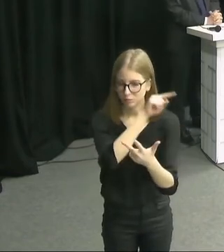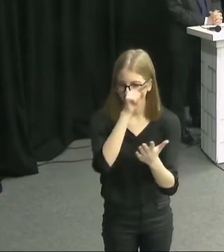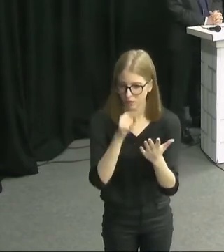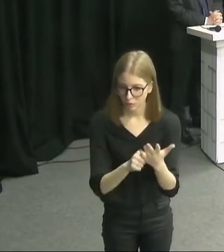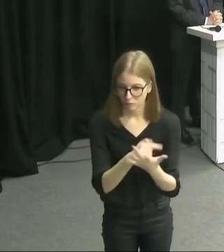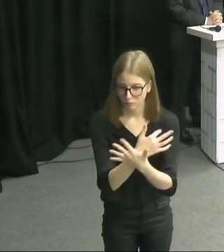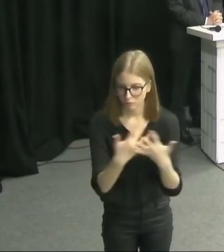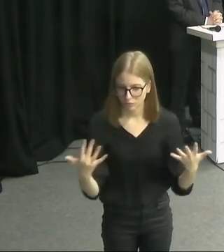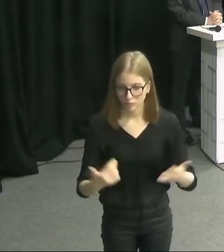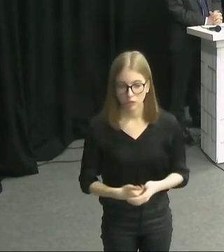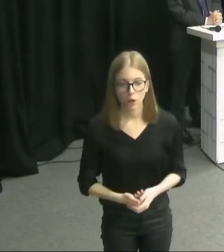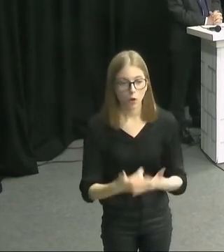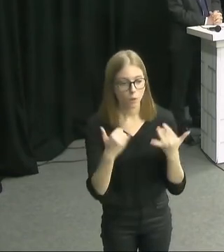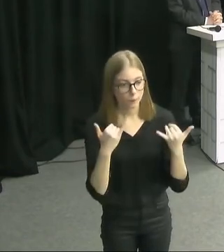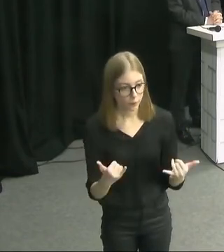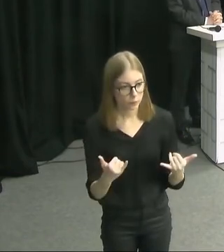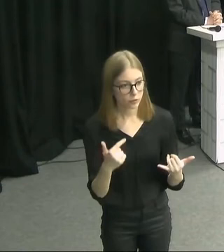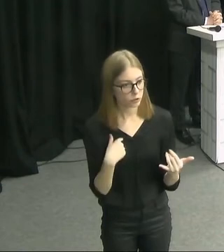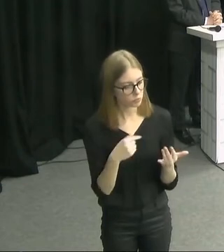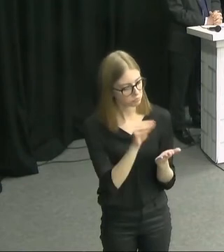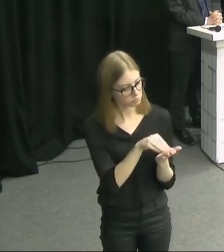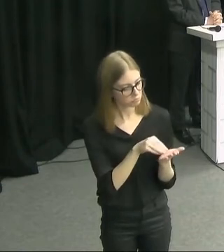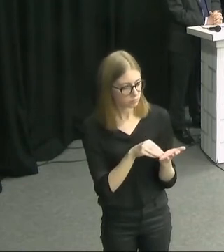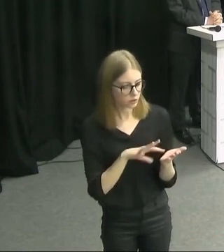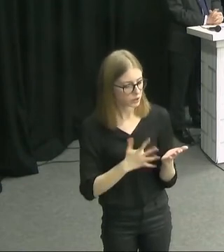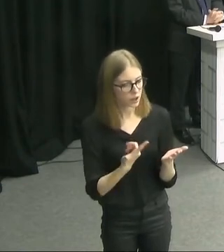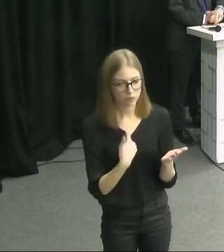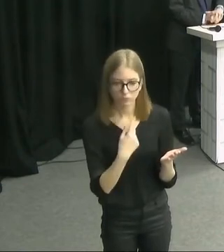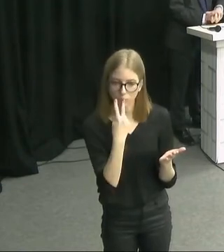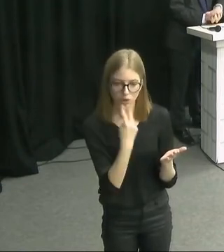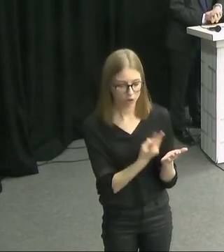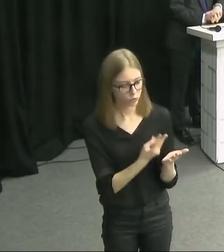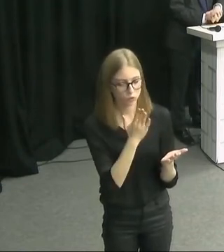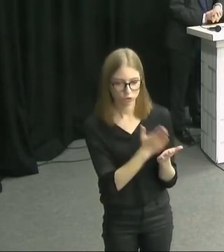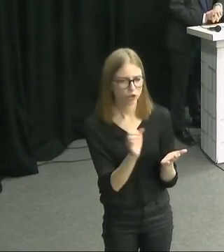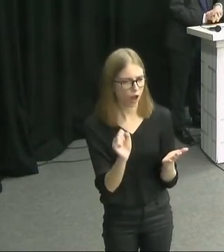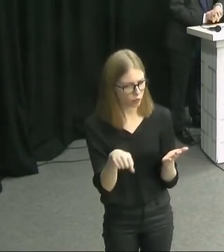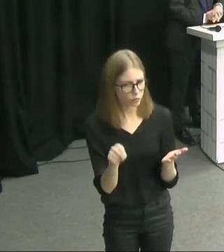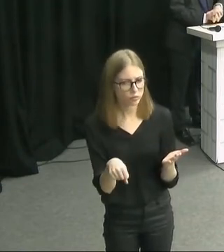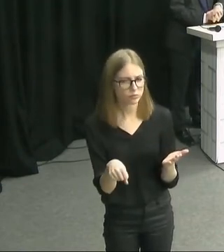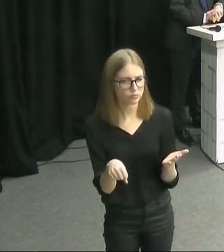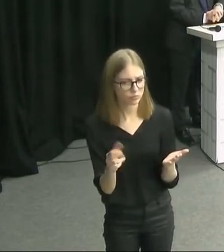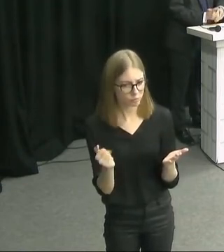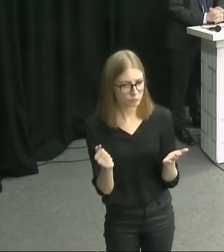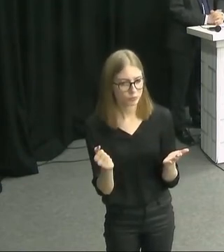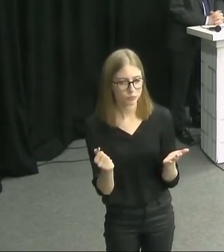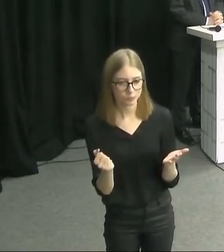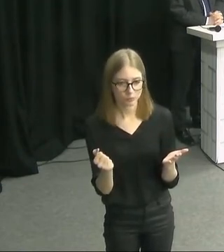So maybe it's the wrong script I have. So now the commitment to students, the third